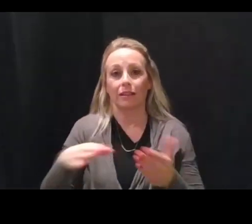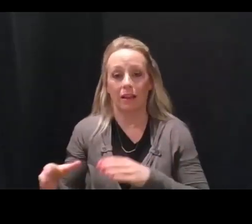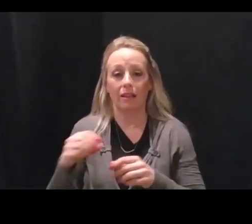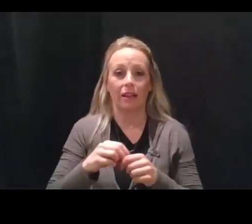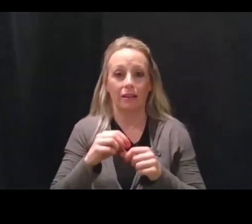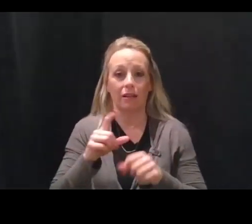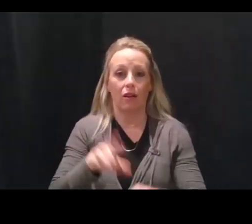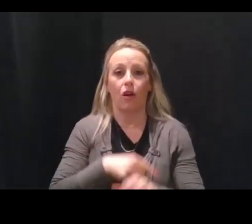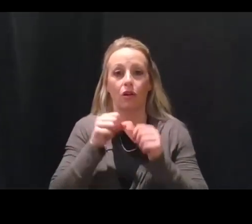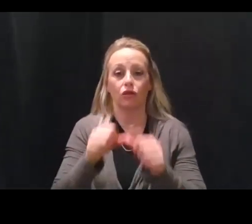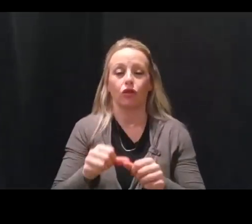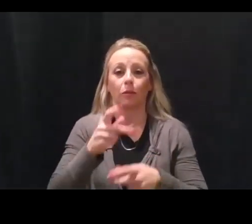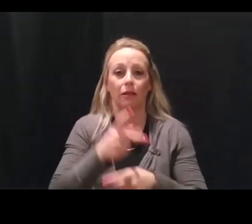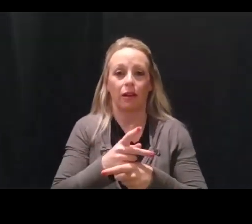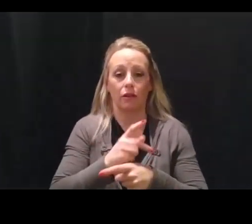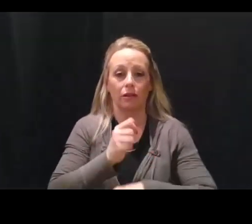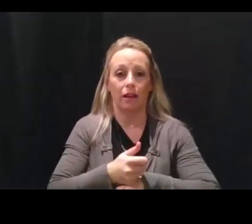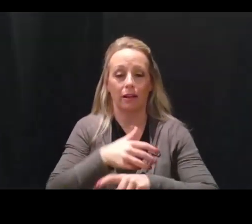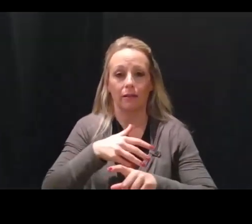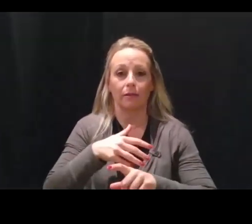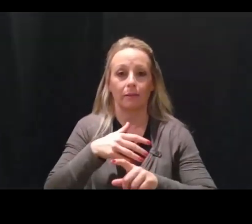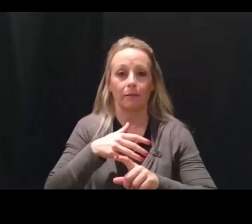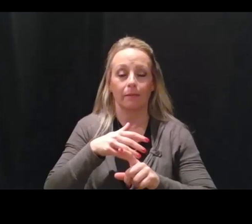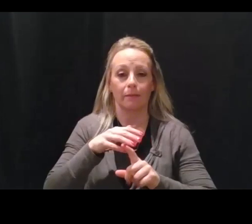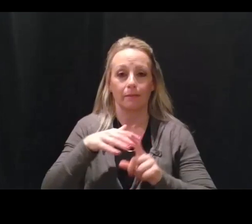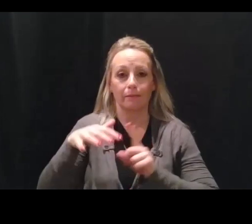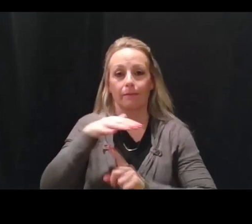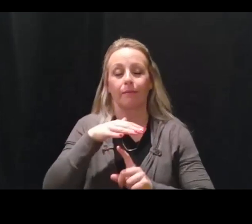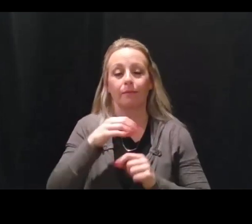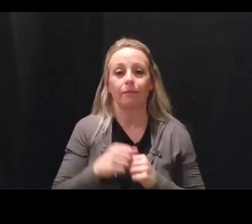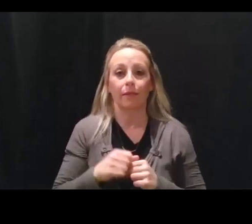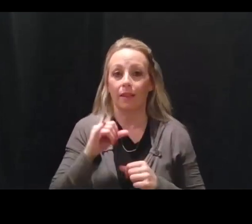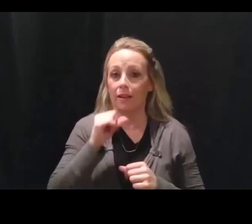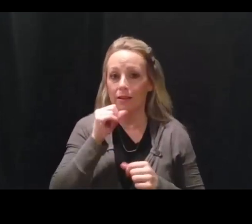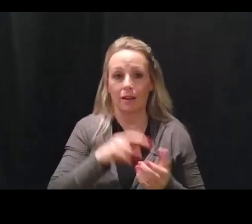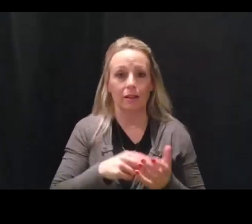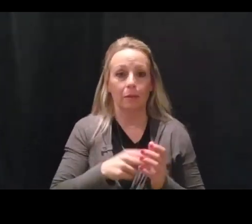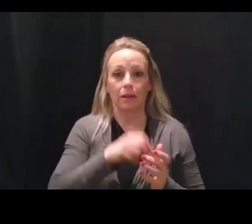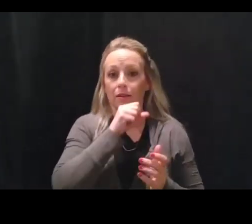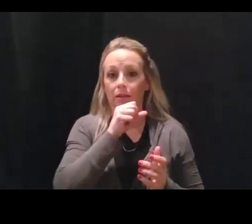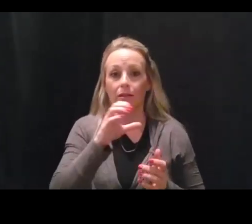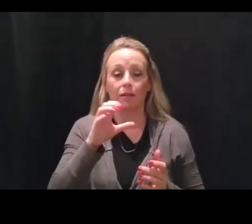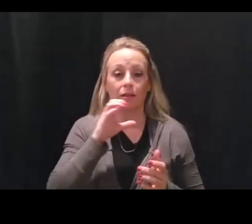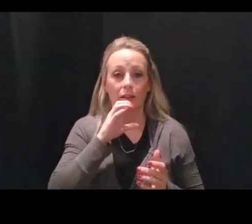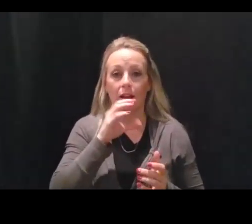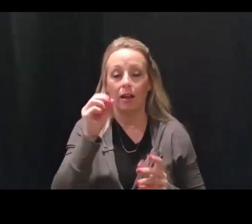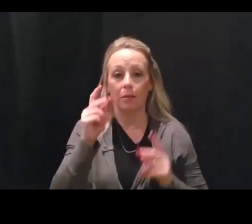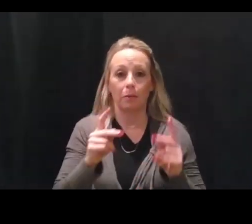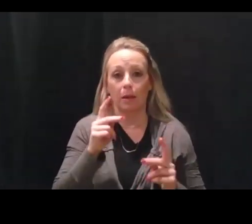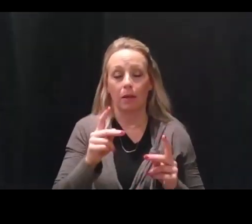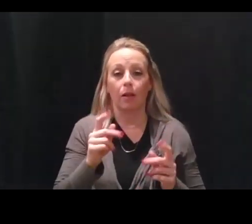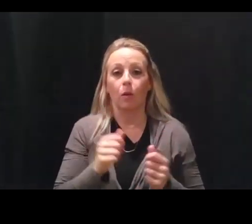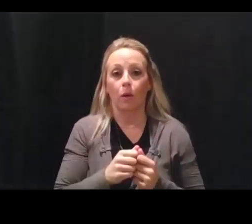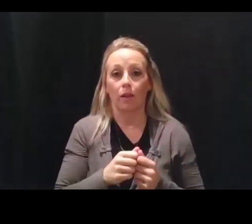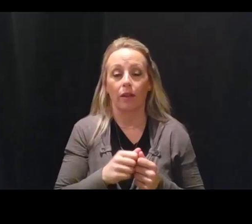care settings. Now, this does not mean that the elderly, persons with underlying health conditions, and our